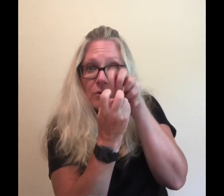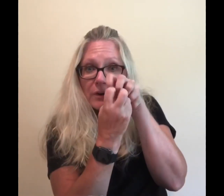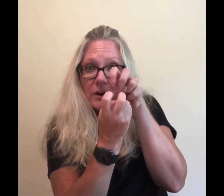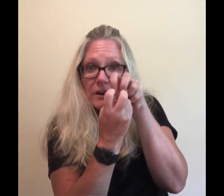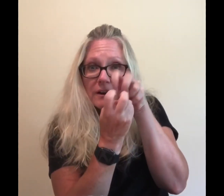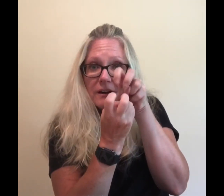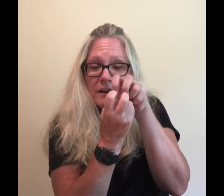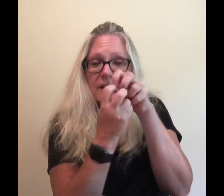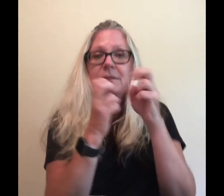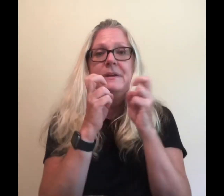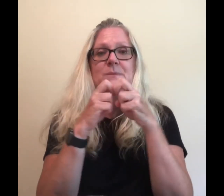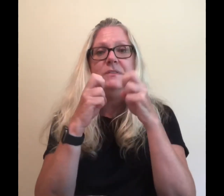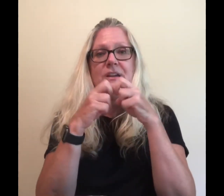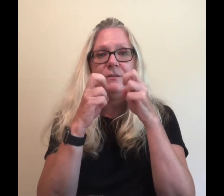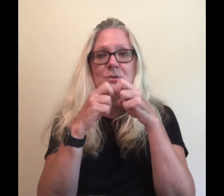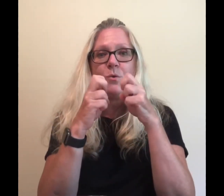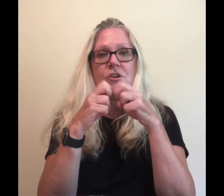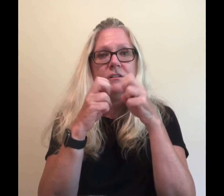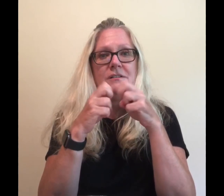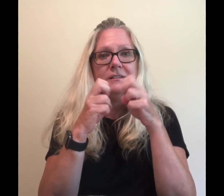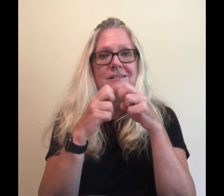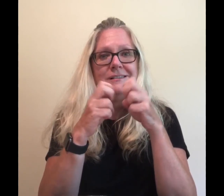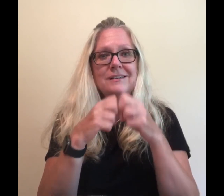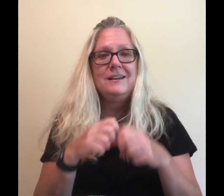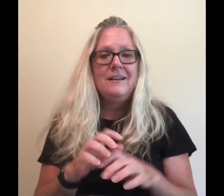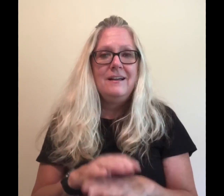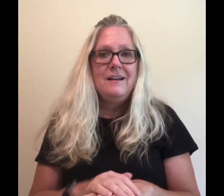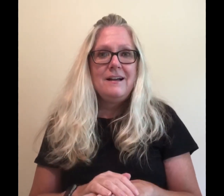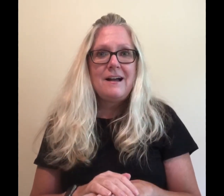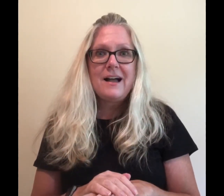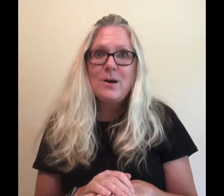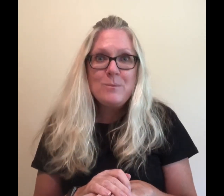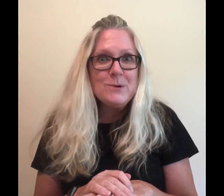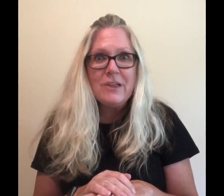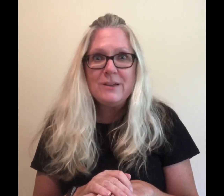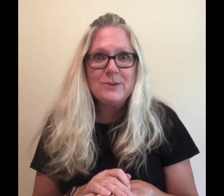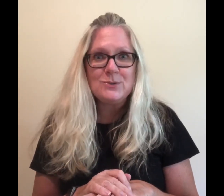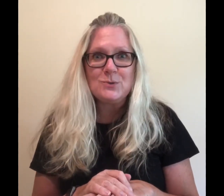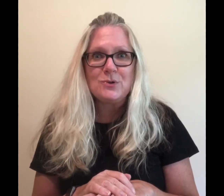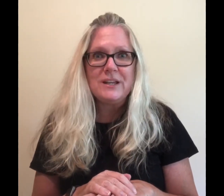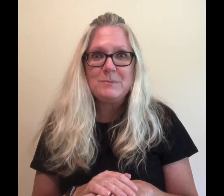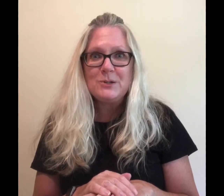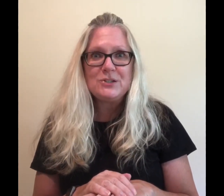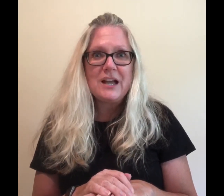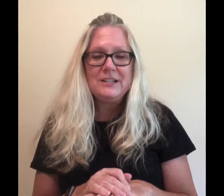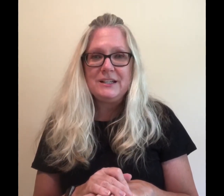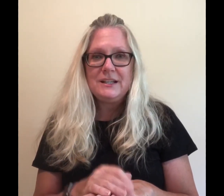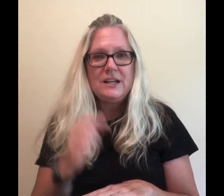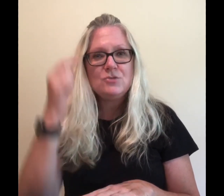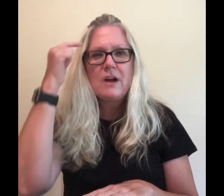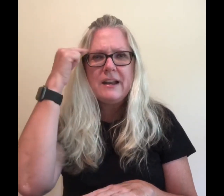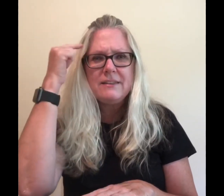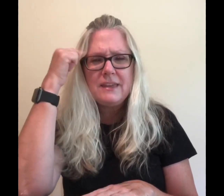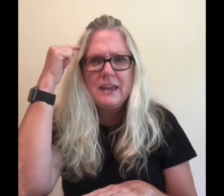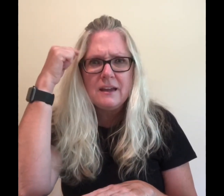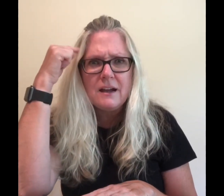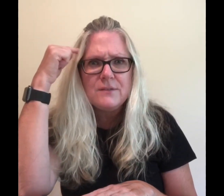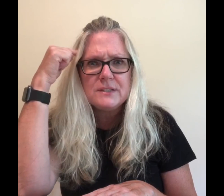gopher makes me think of squirrel. I hope you liked this story as much as I did, and try to think of some